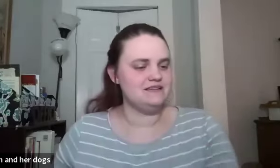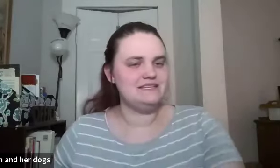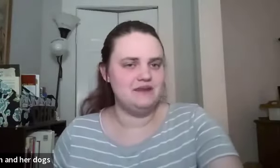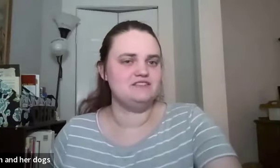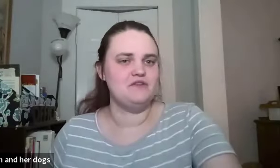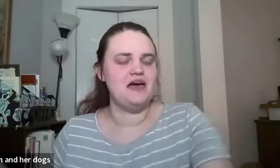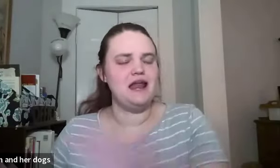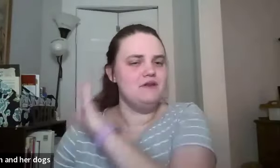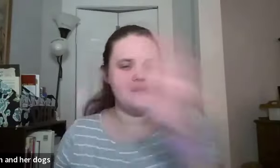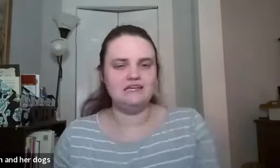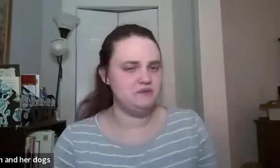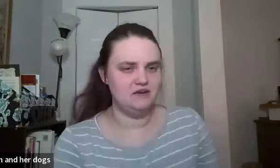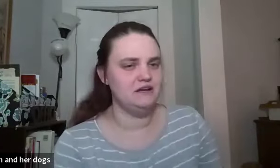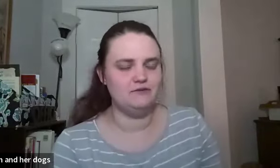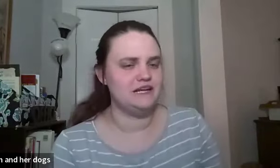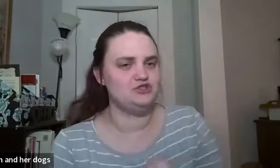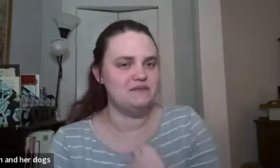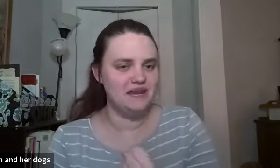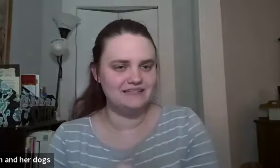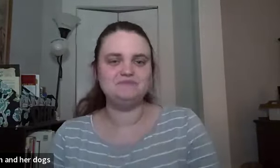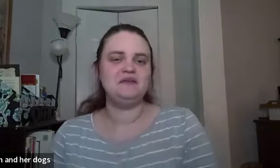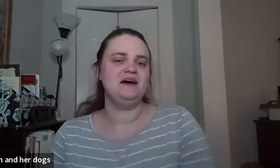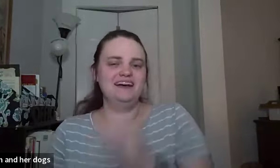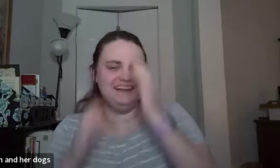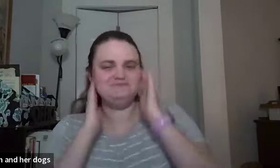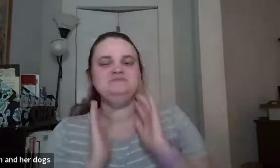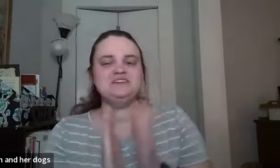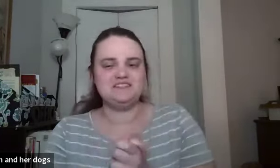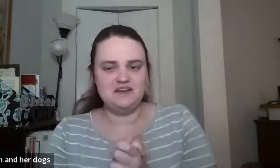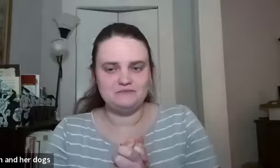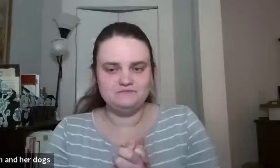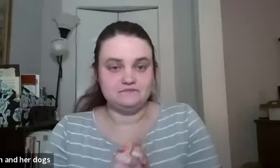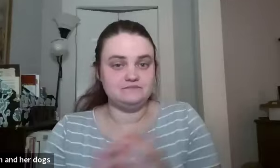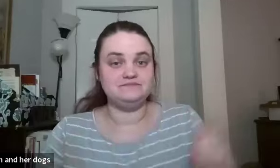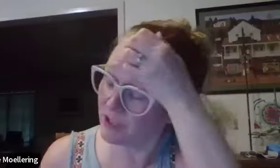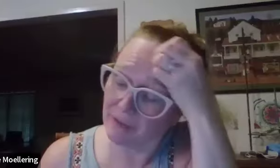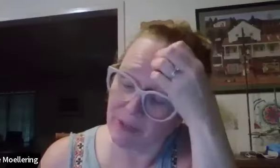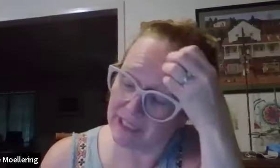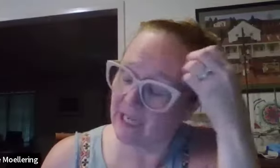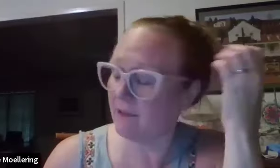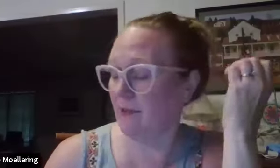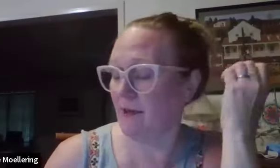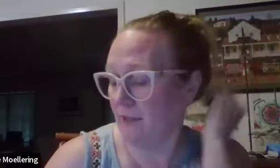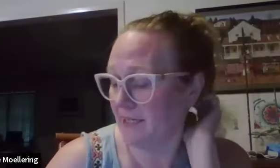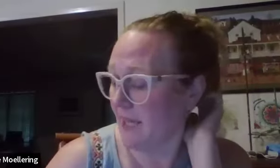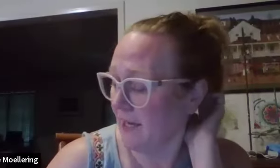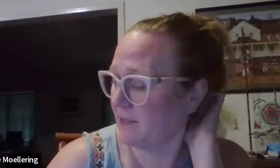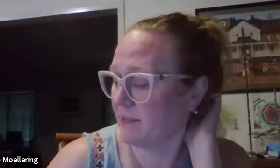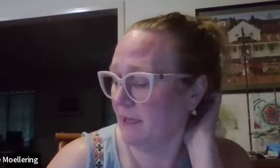10 minutes on that, and I'm not keeping y'all here for an extra 10 minutes. Well, So and to Jillian, we can take the holiday signs and